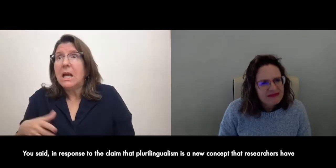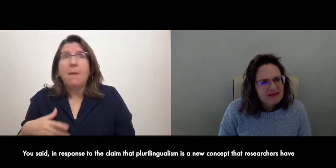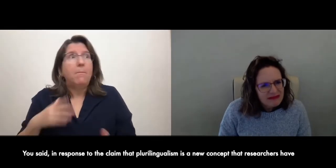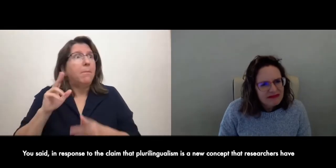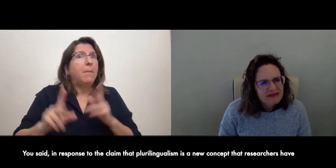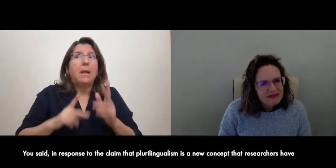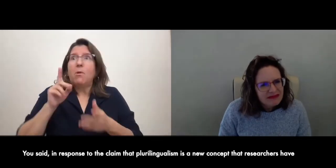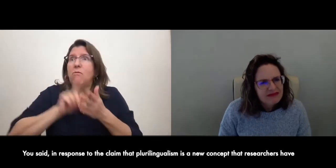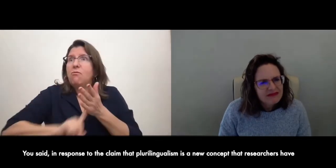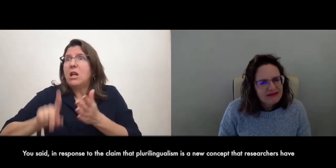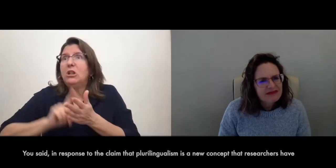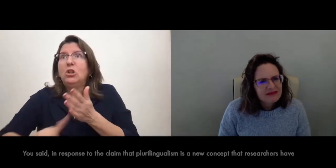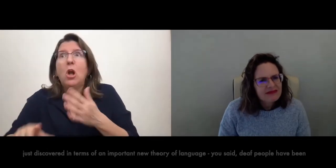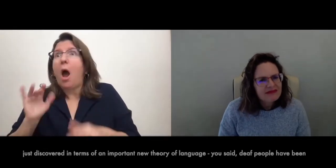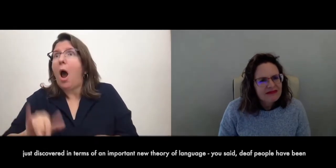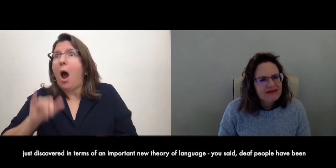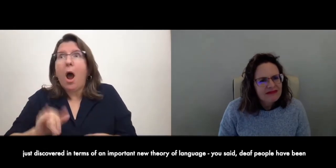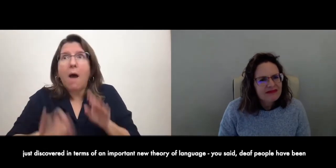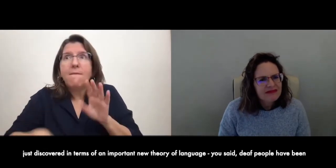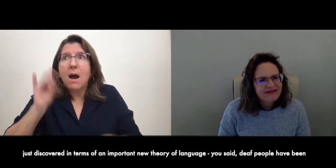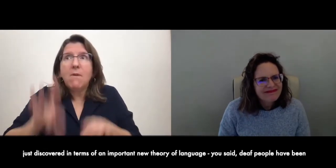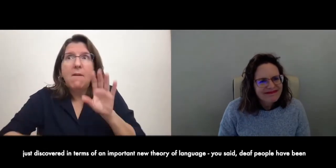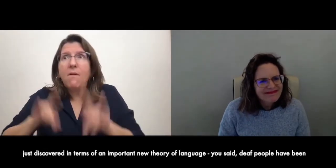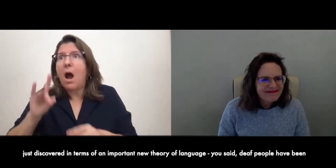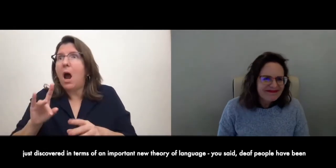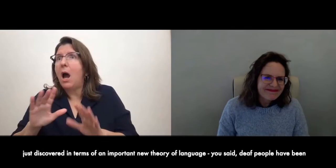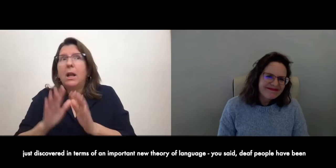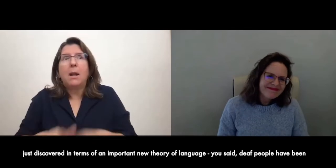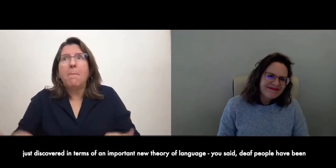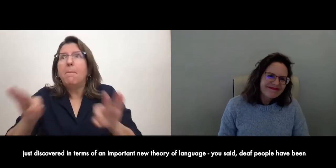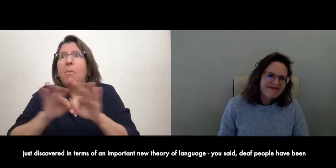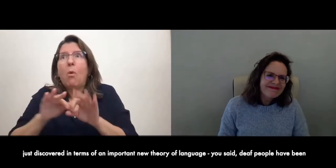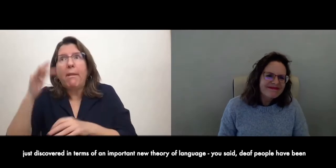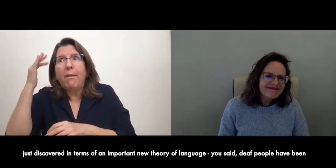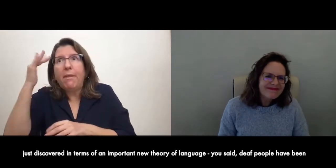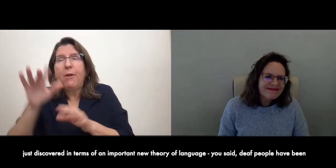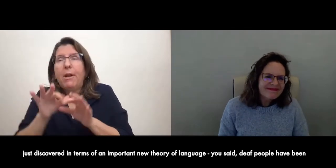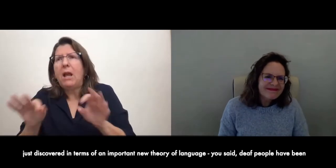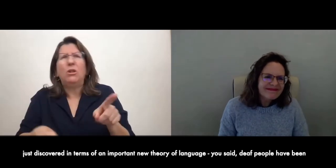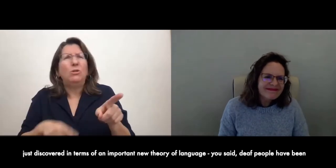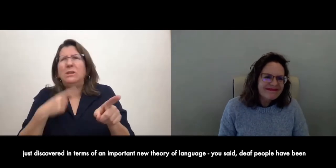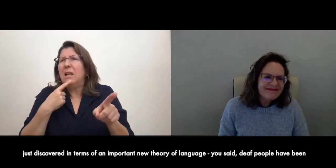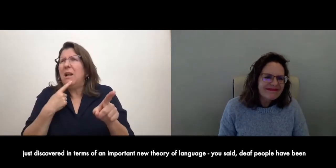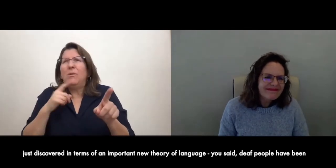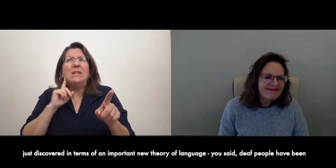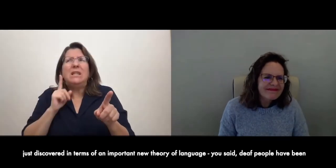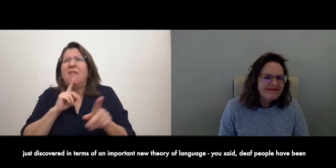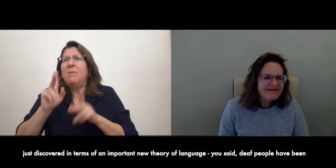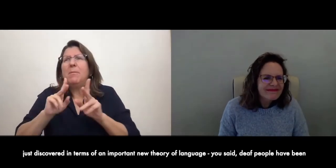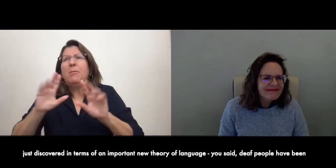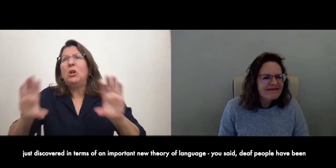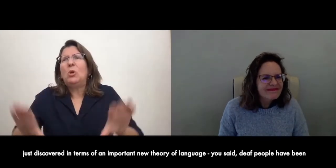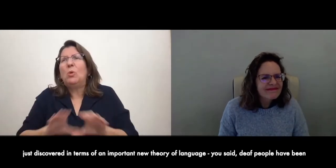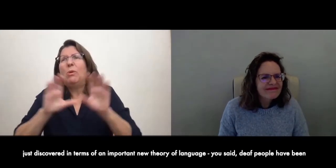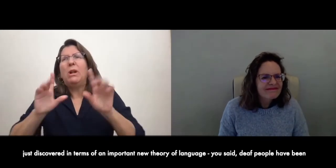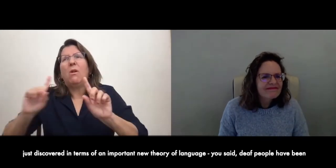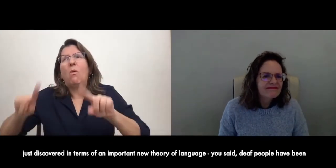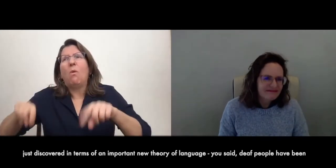is a new concept that researchers have just discovered in terms of an important new theory of language, you said